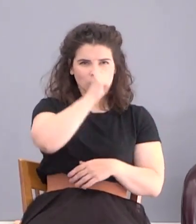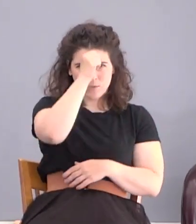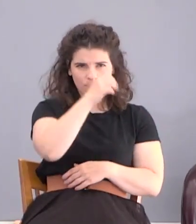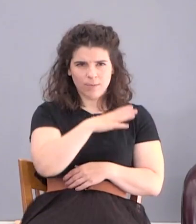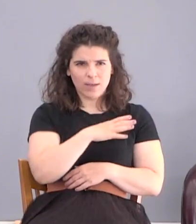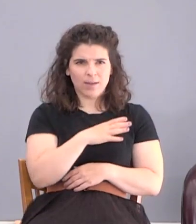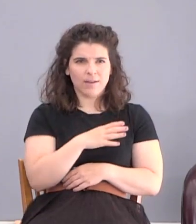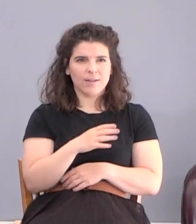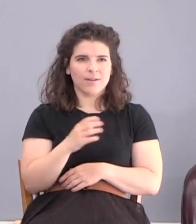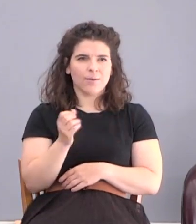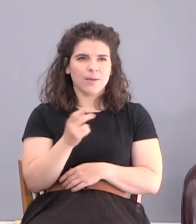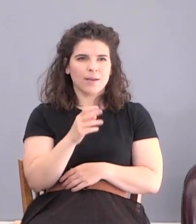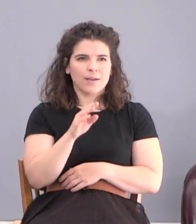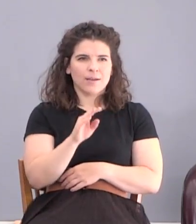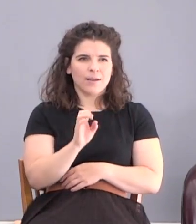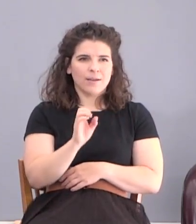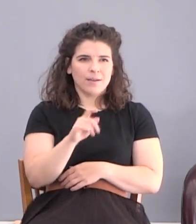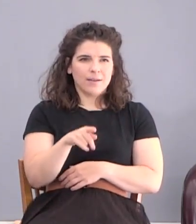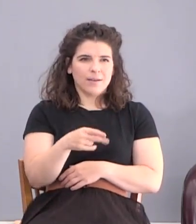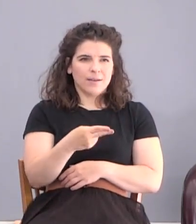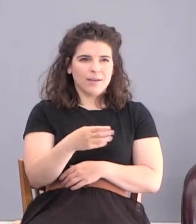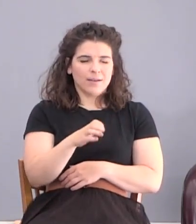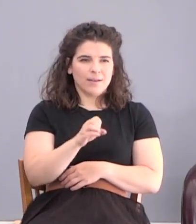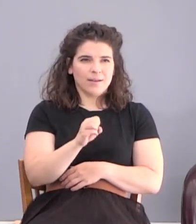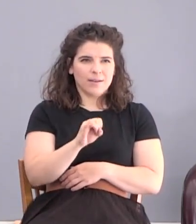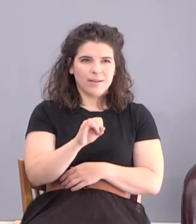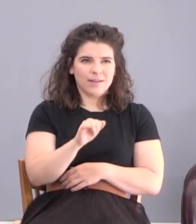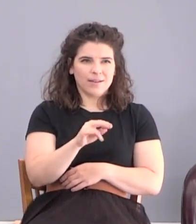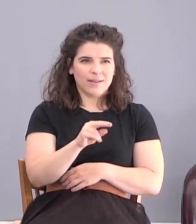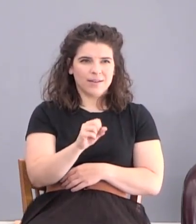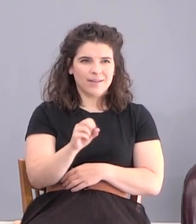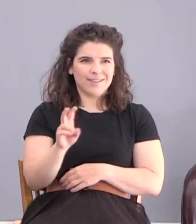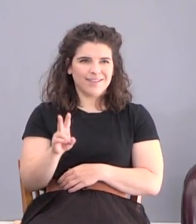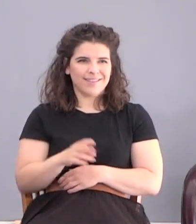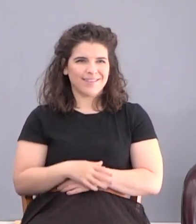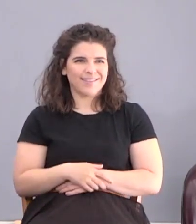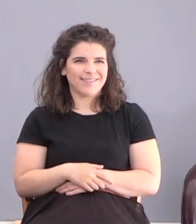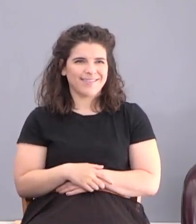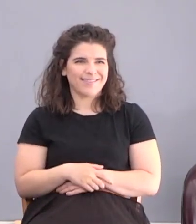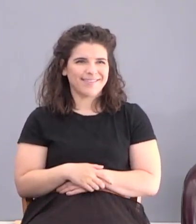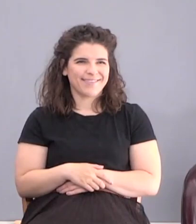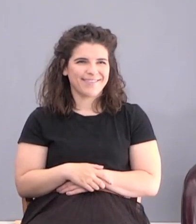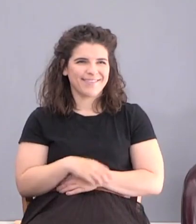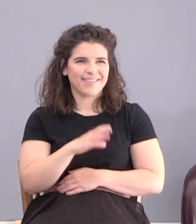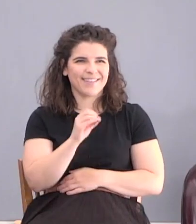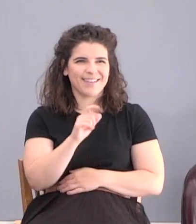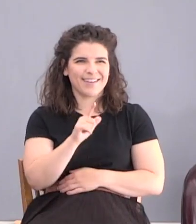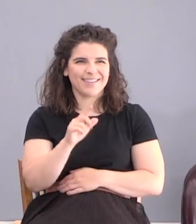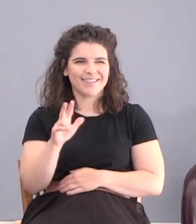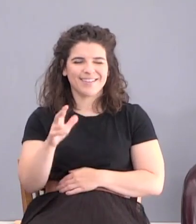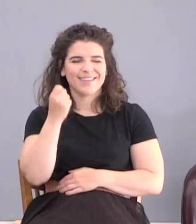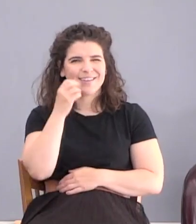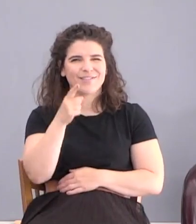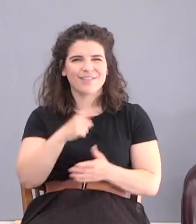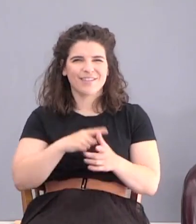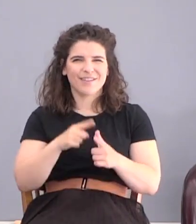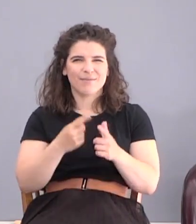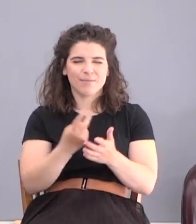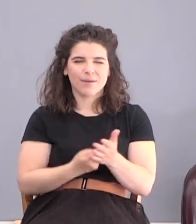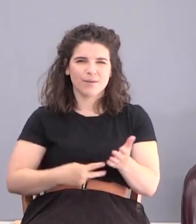So look at Ephesians chapter 2. So in Colossians 3, he says, if ye then be risen with Christ,